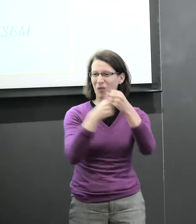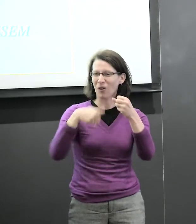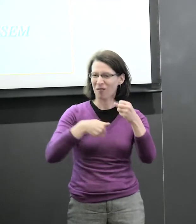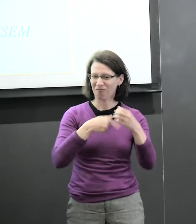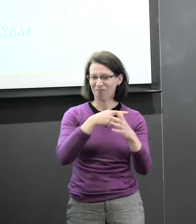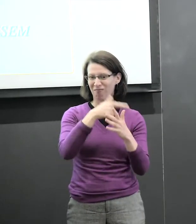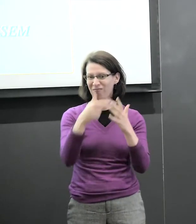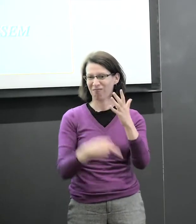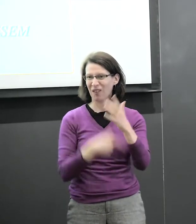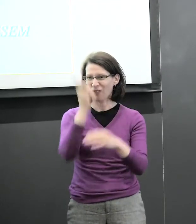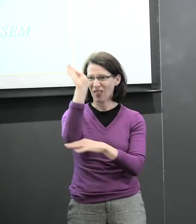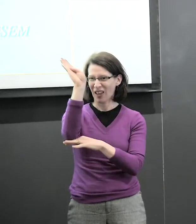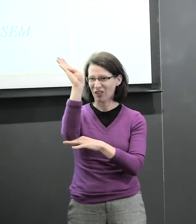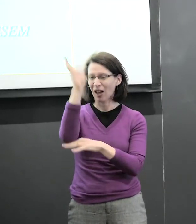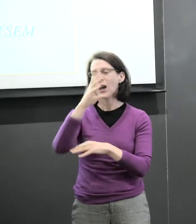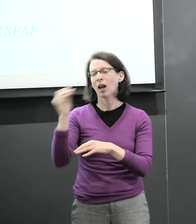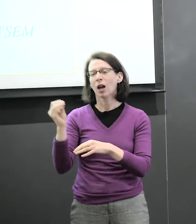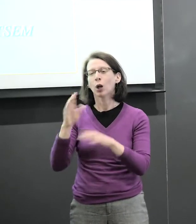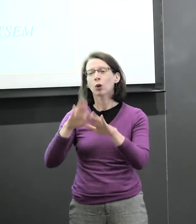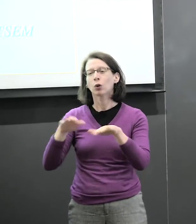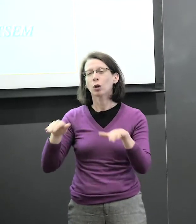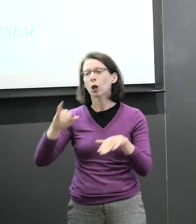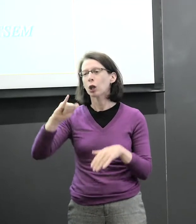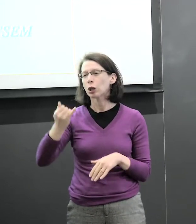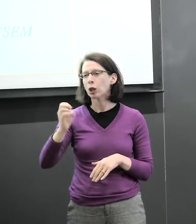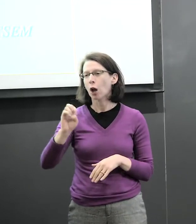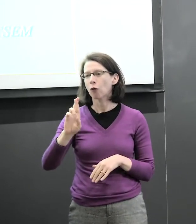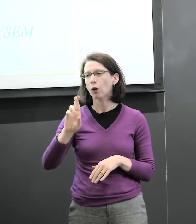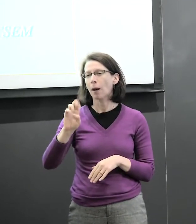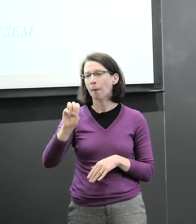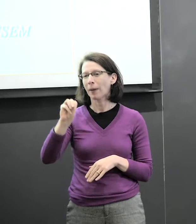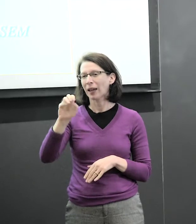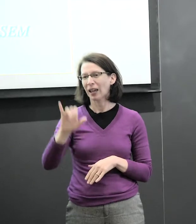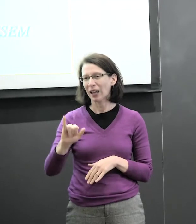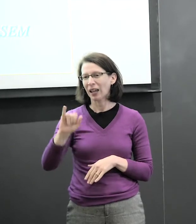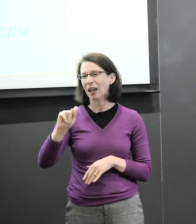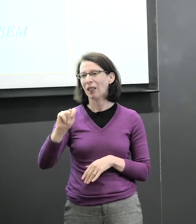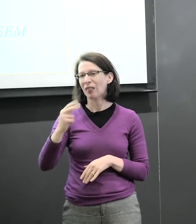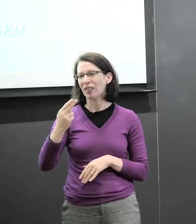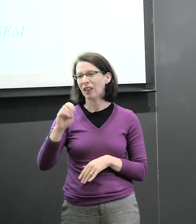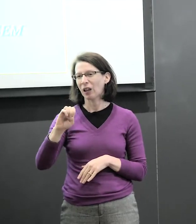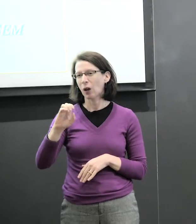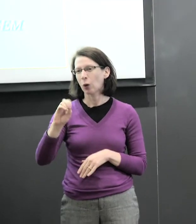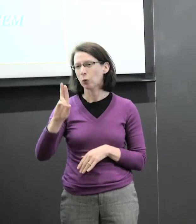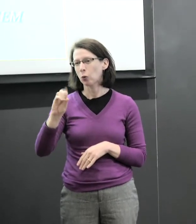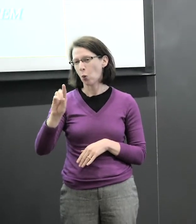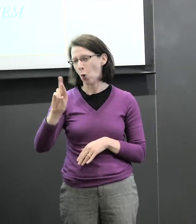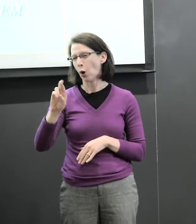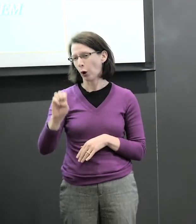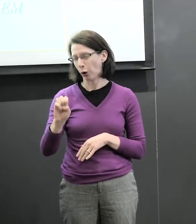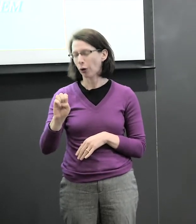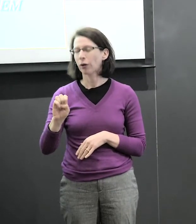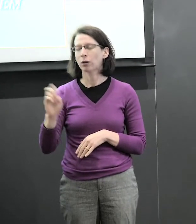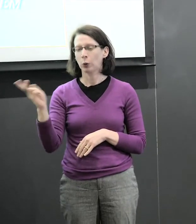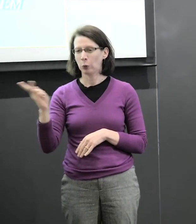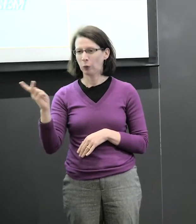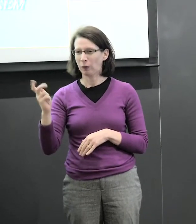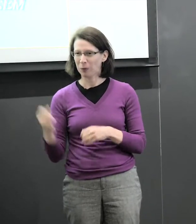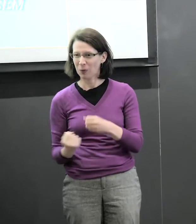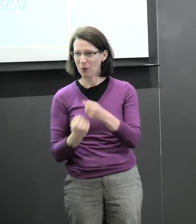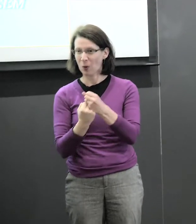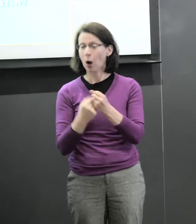and by their children, Jeremy Whatmough and the late Theodora Whatmough Green, by their grandchildren as